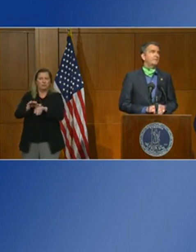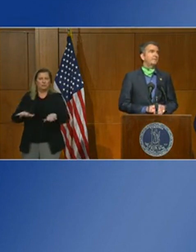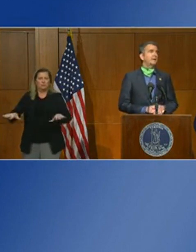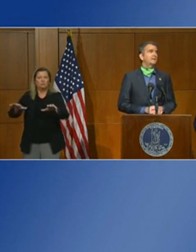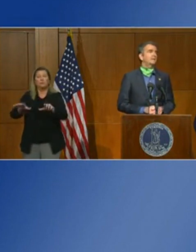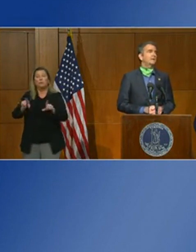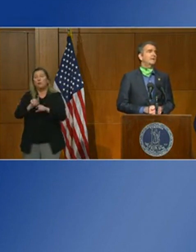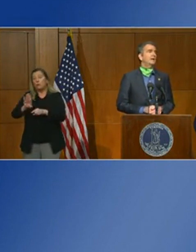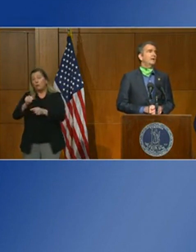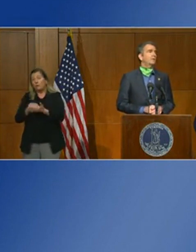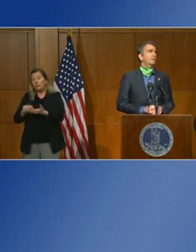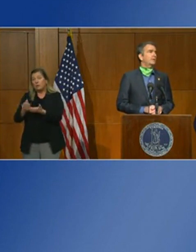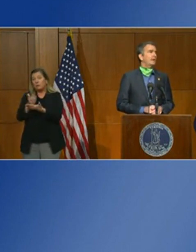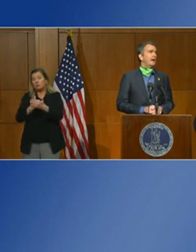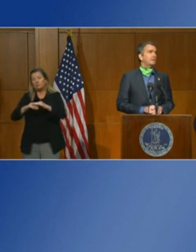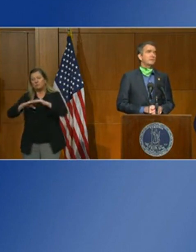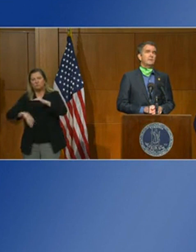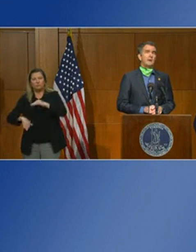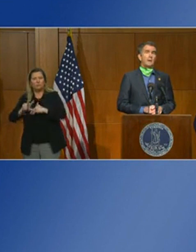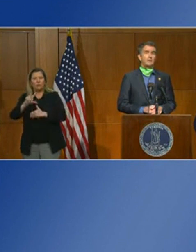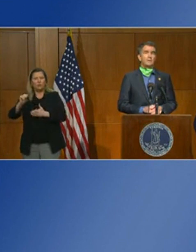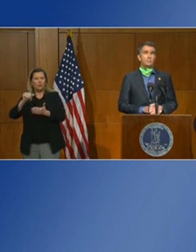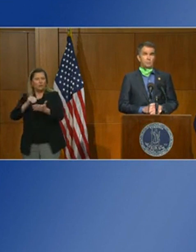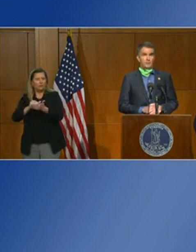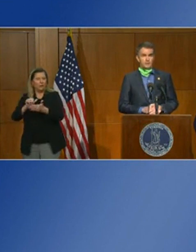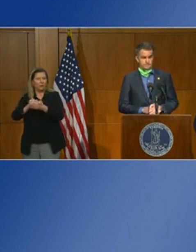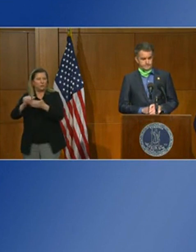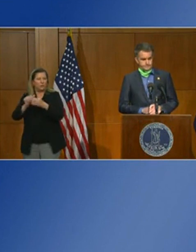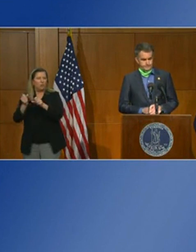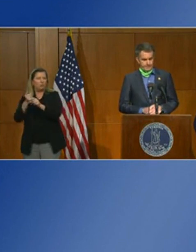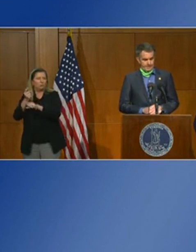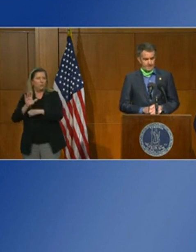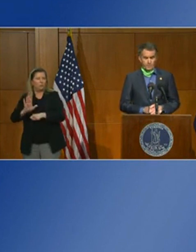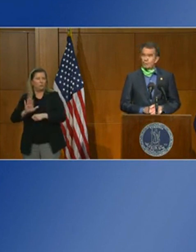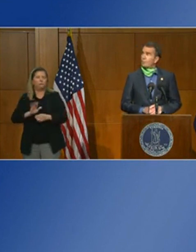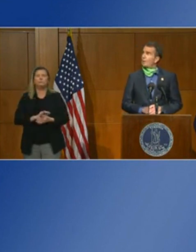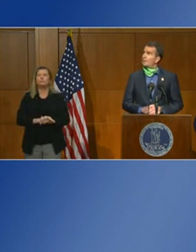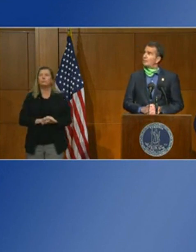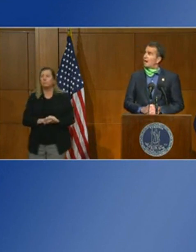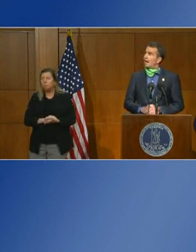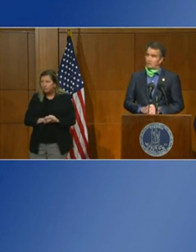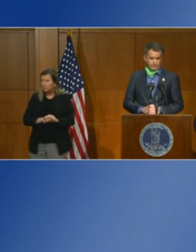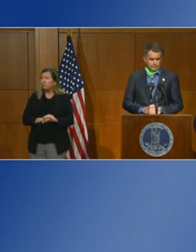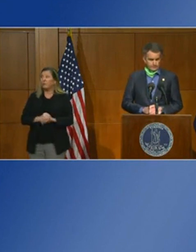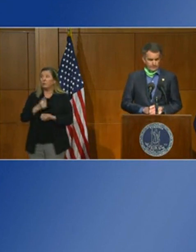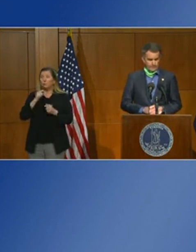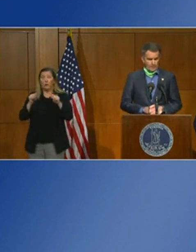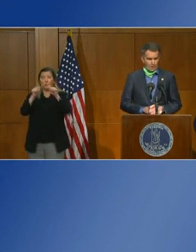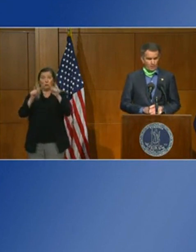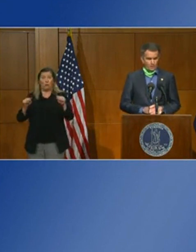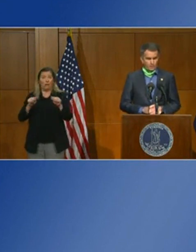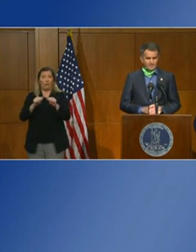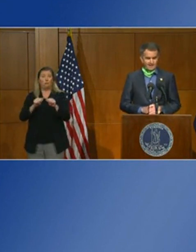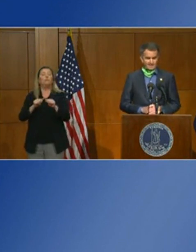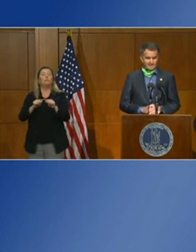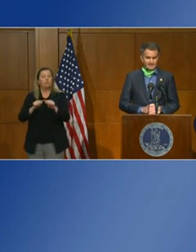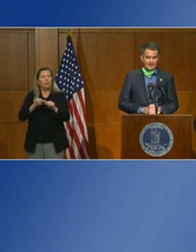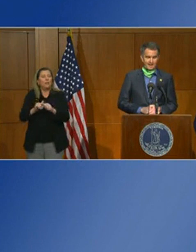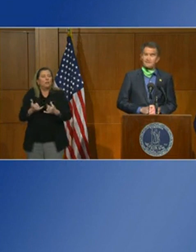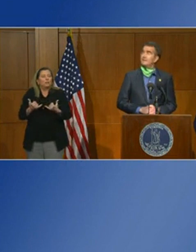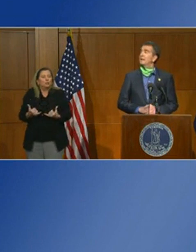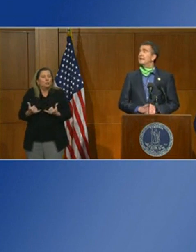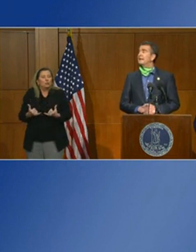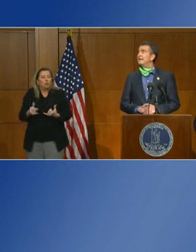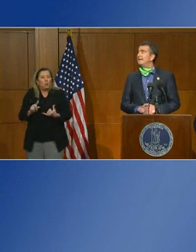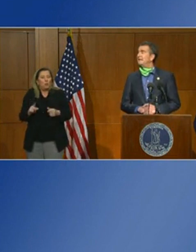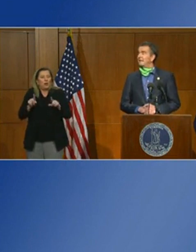incomes of less than $30,000 per year. The red triangles are current testing